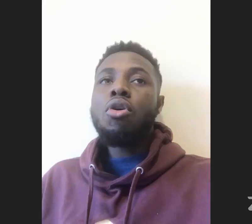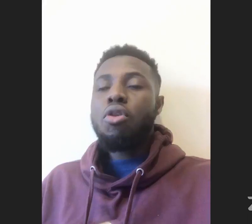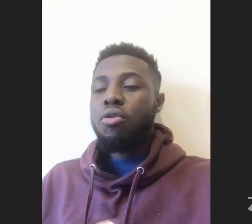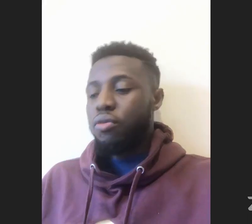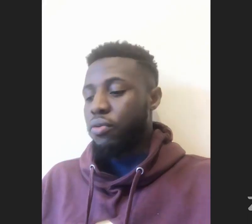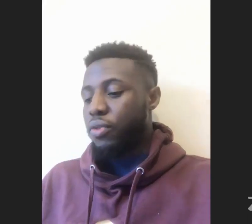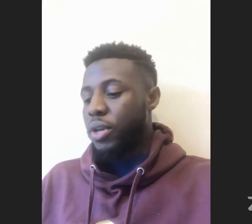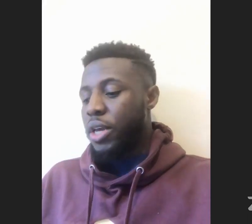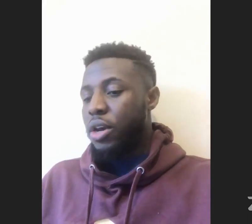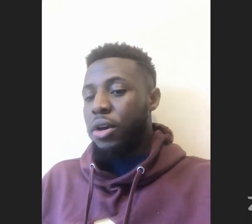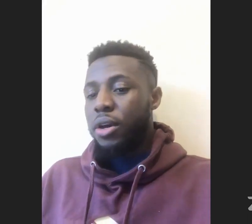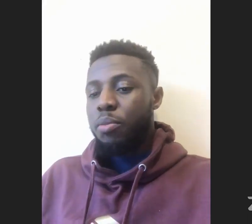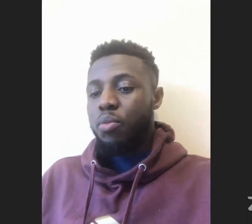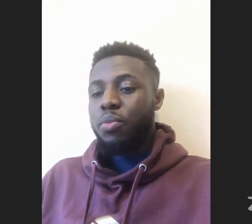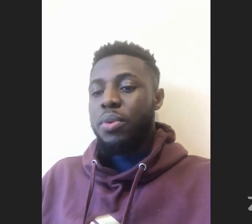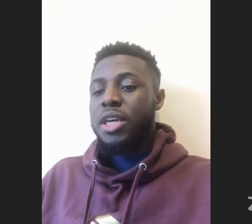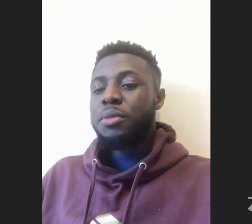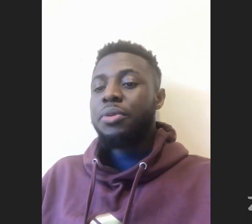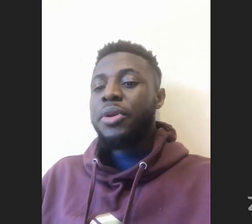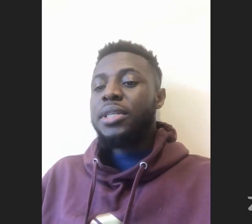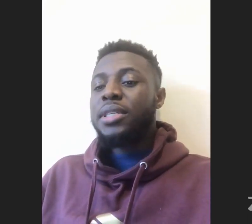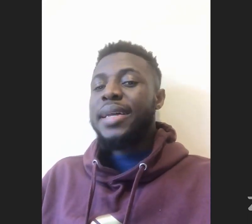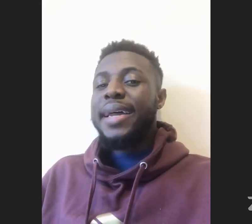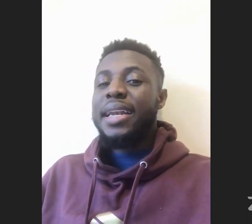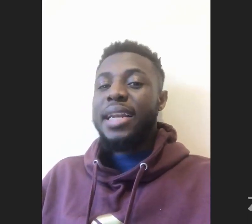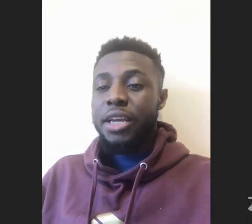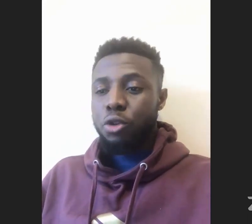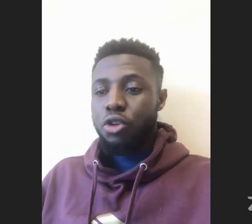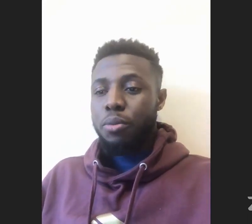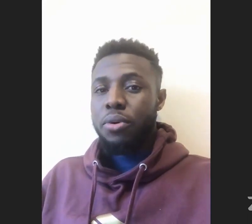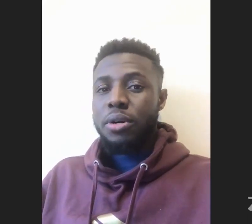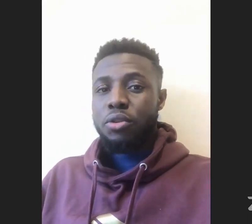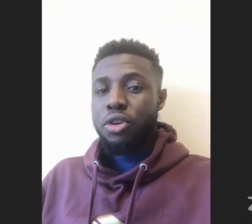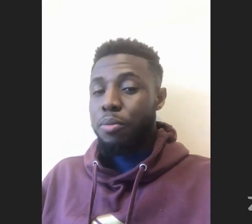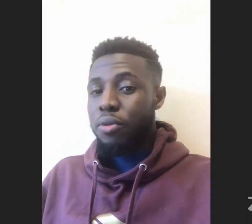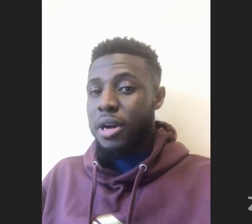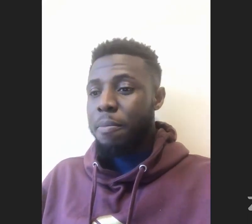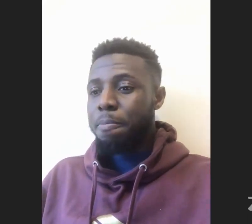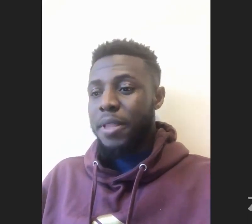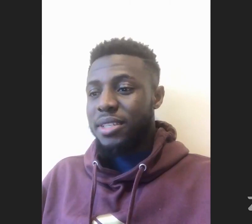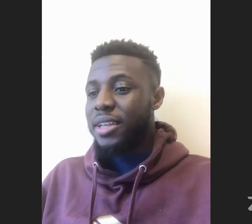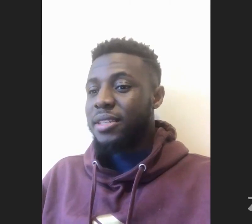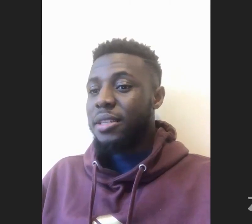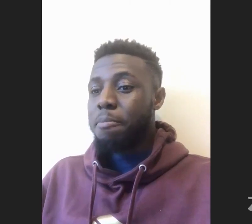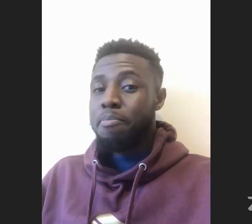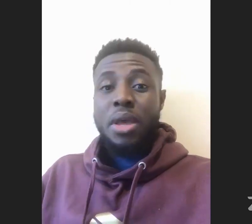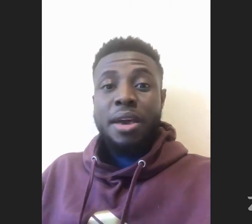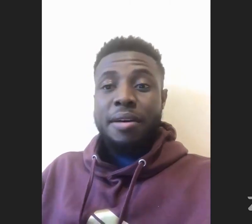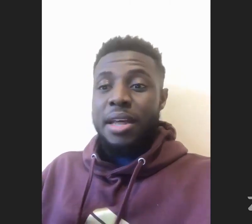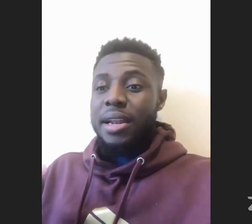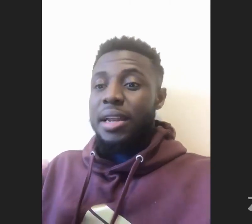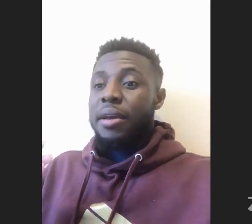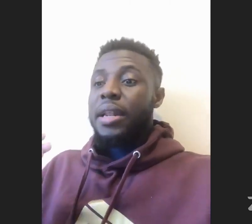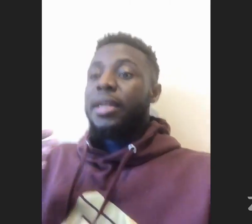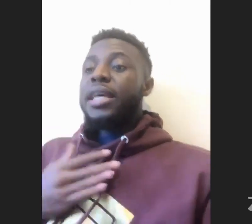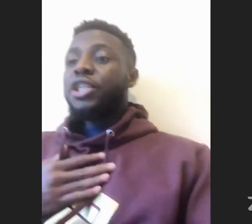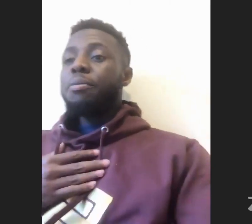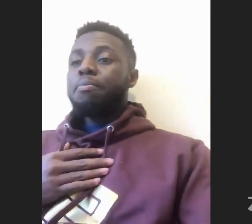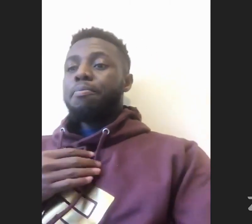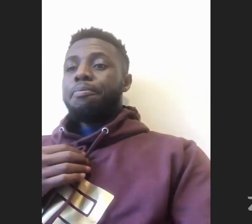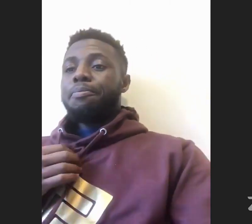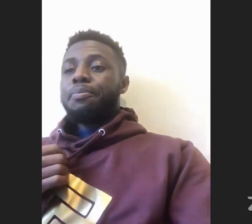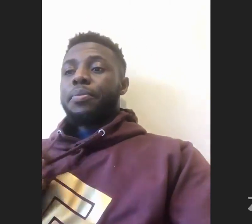But the advice, if you have more of experiences that are linked to your program, state it.